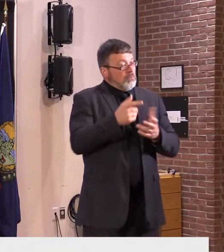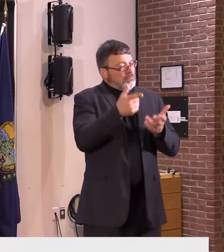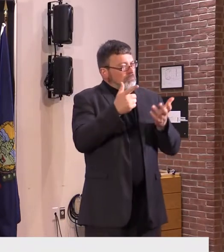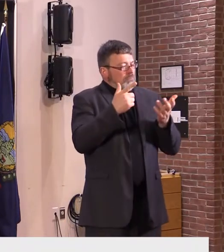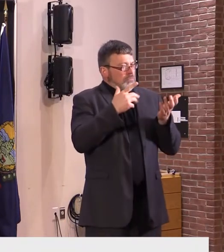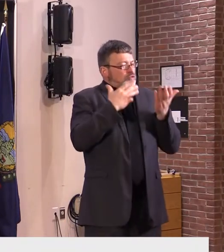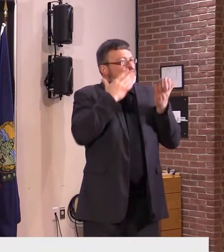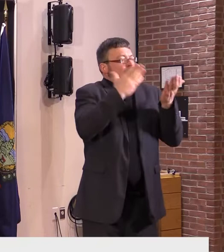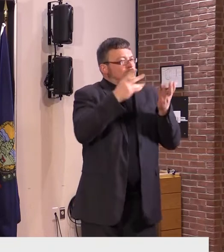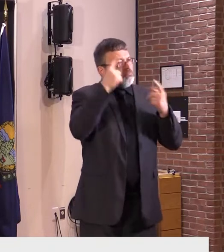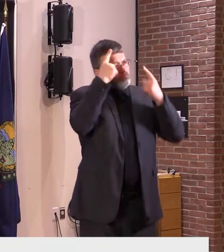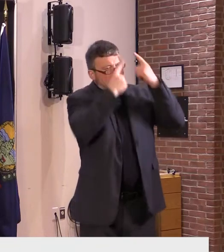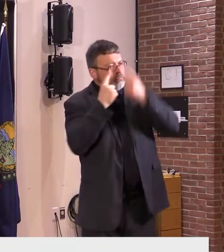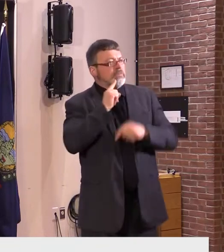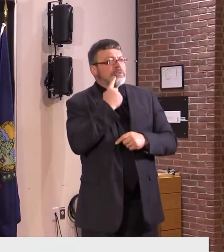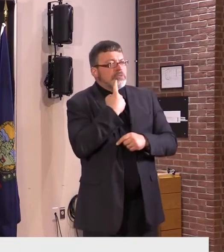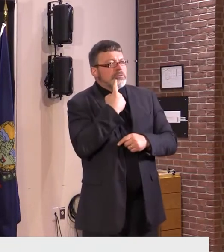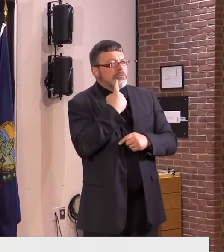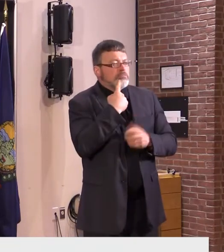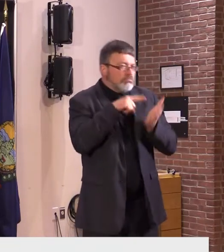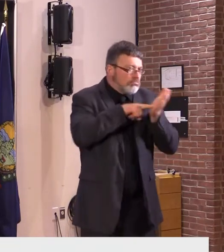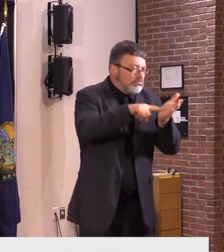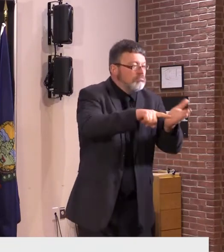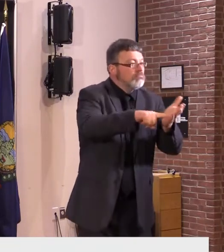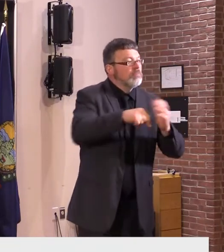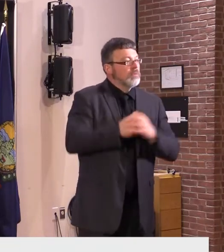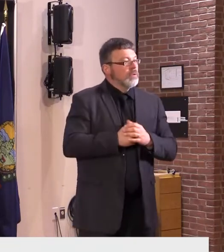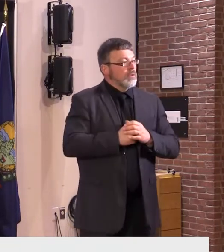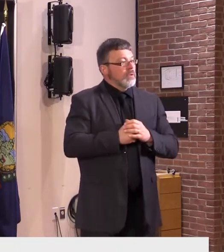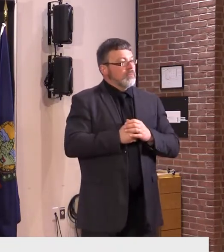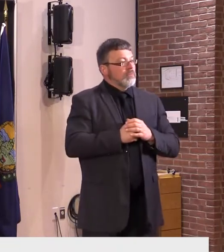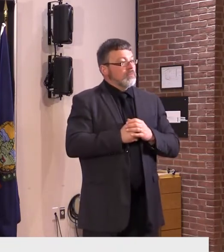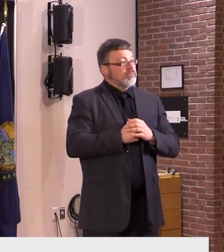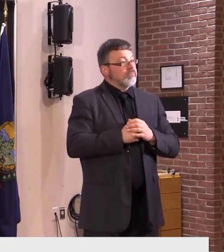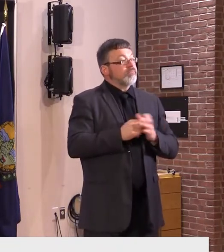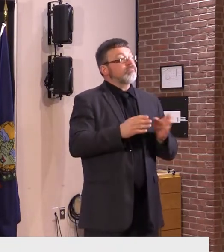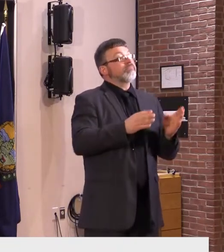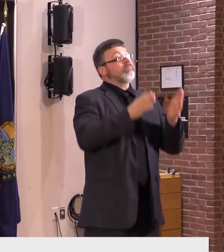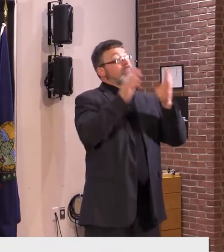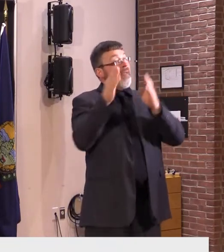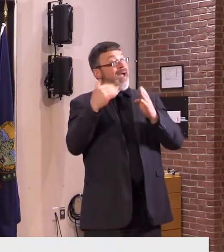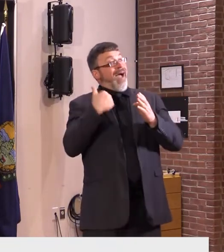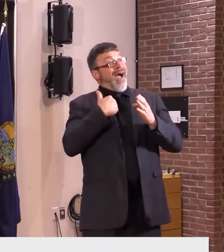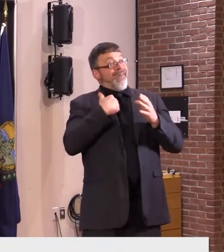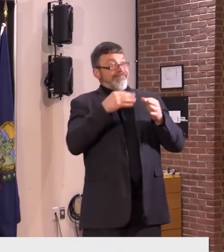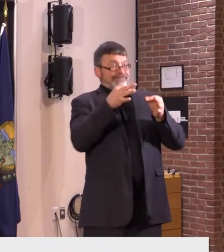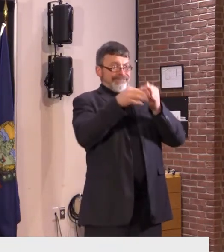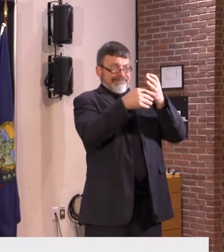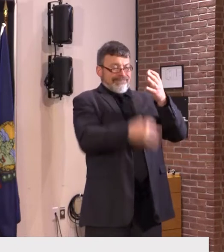information at healthvermont.gov/WIC. I'll turn it back to the governor now.